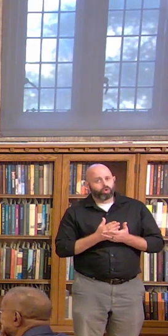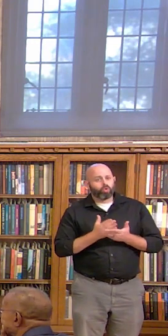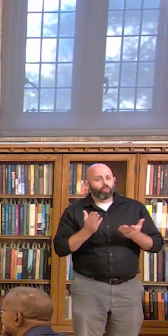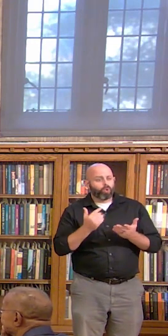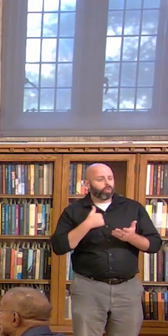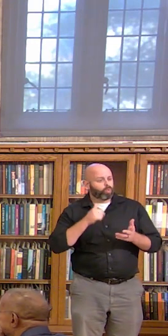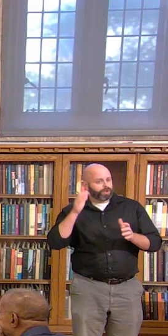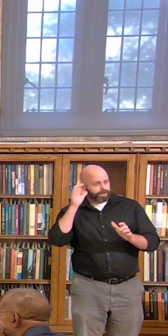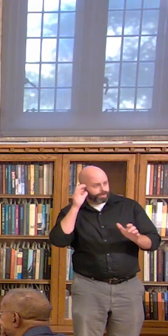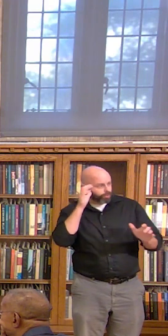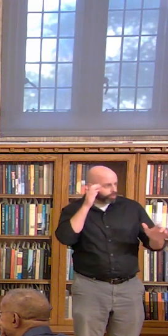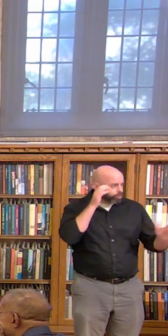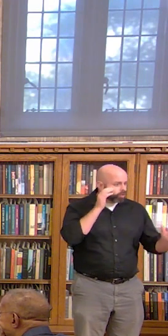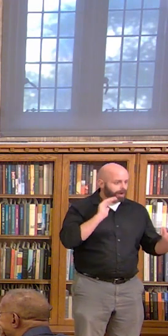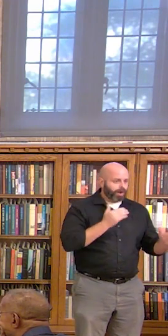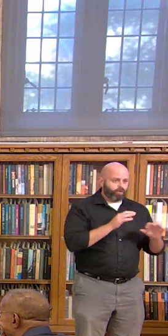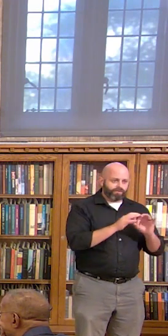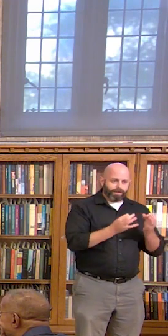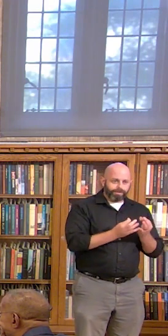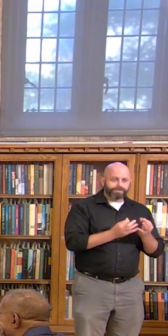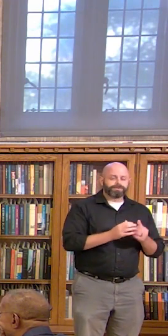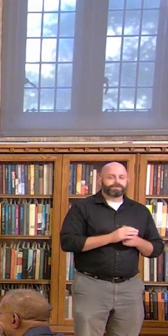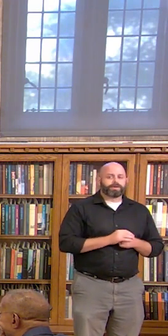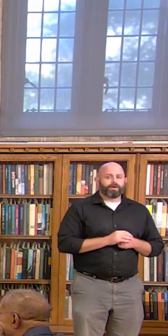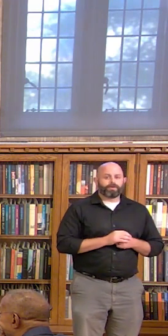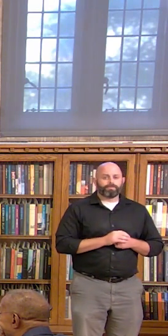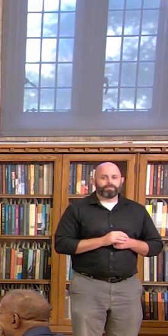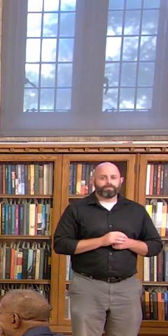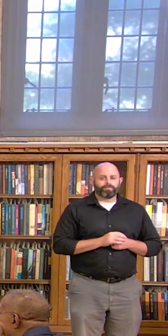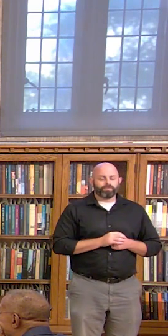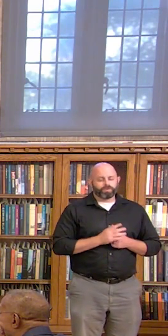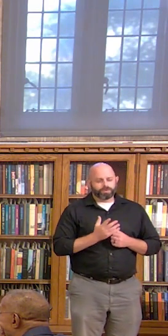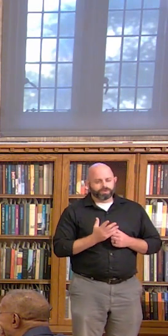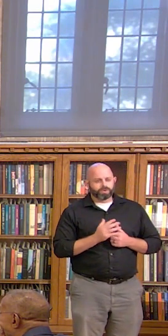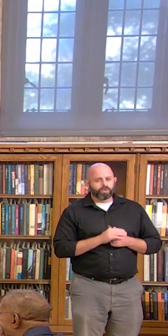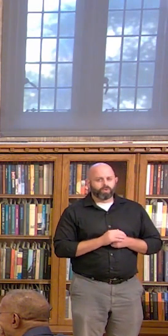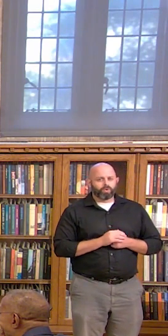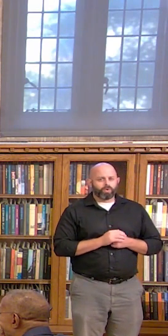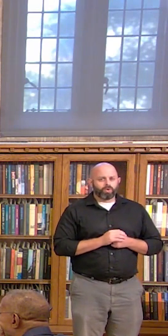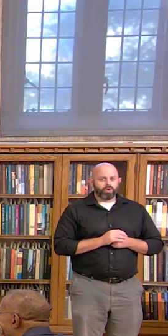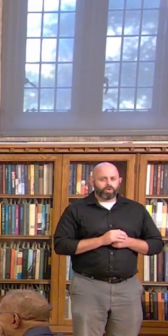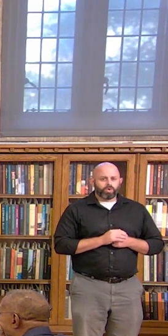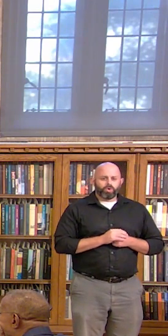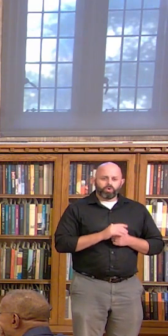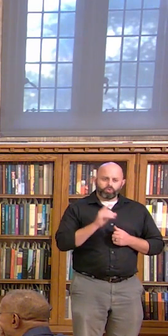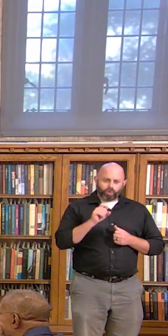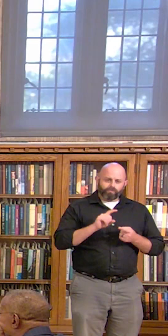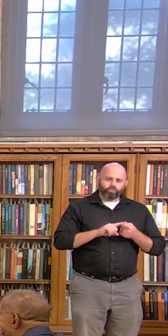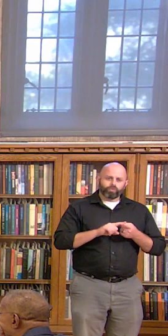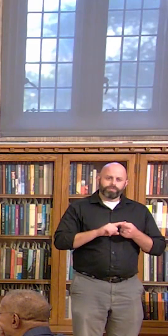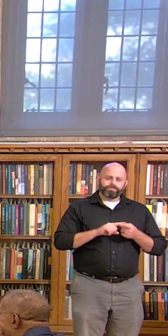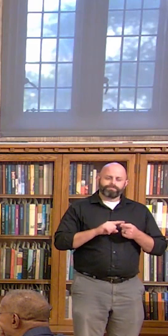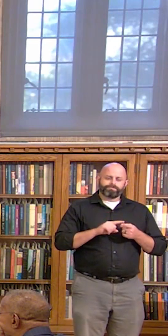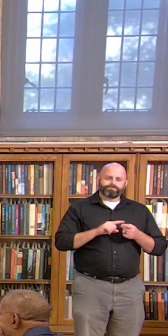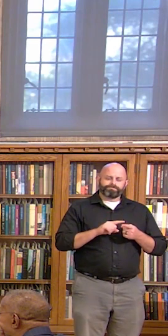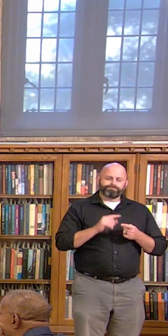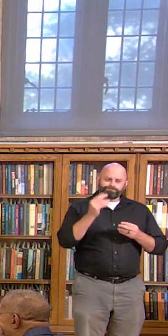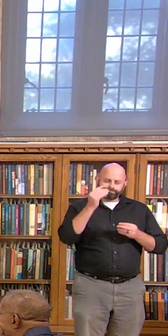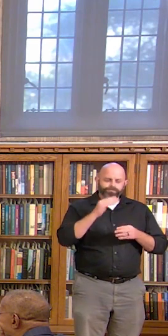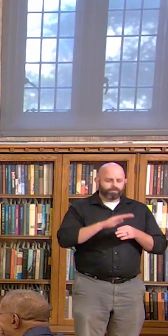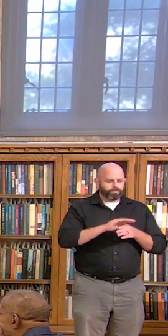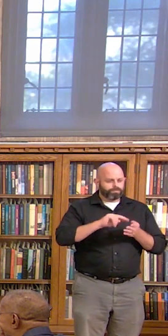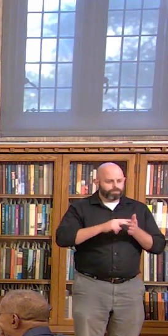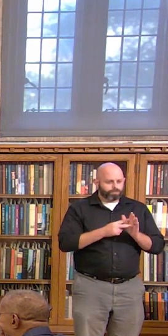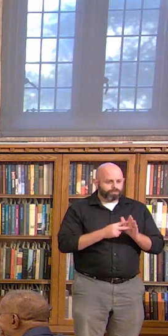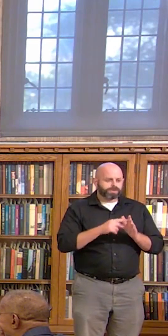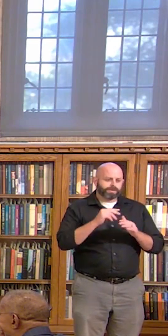hear from our families and and all of that so I think it's you have to be really intentional and to build trust we have to have a